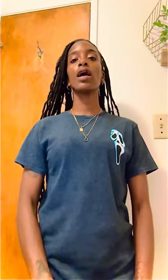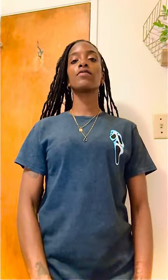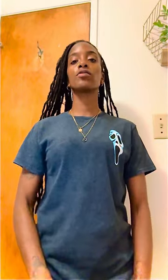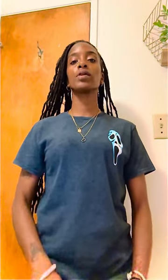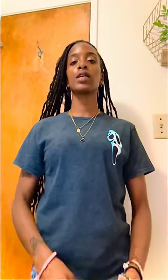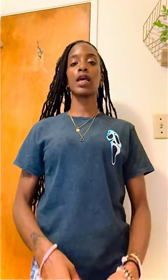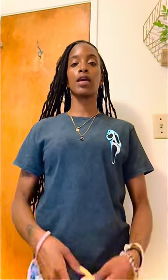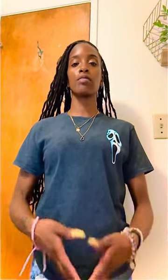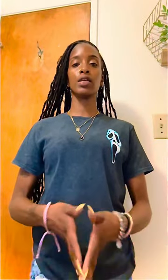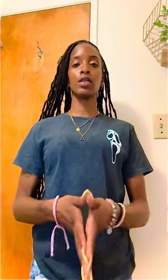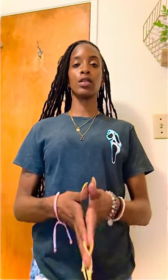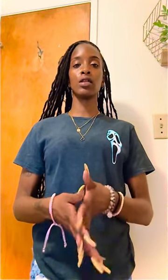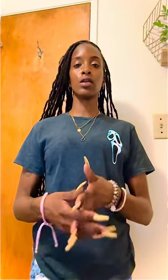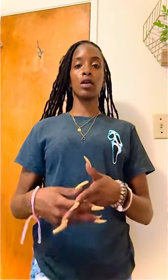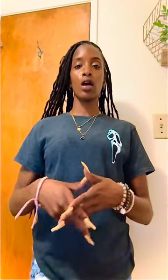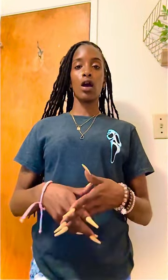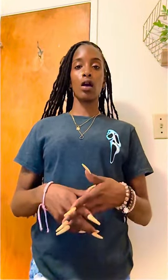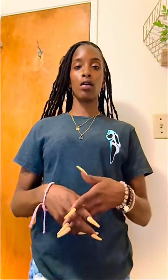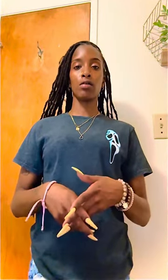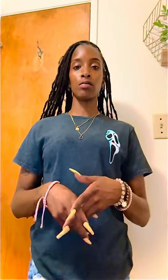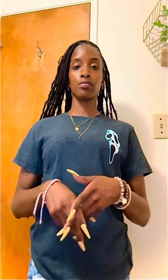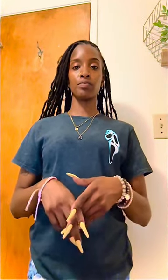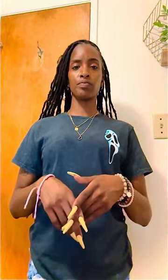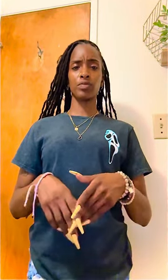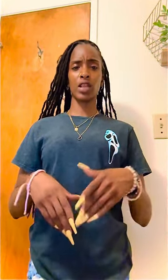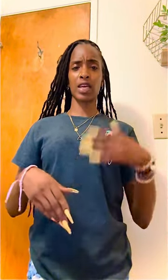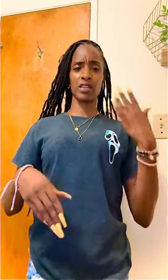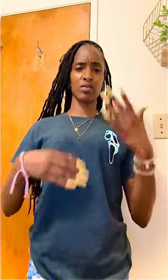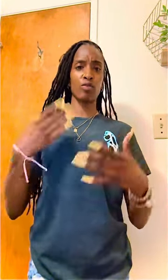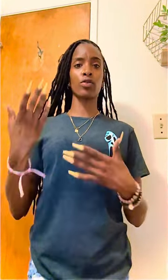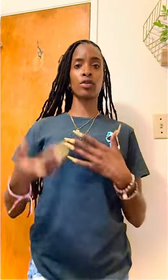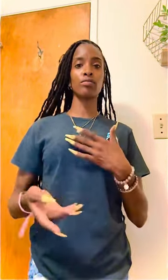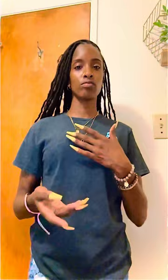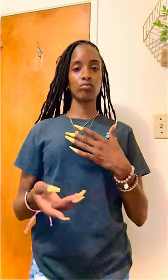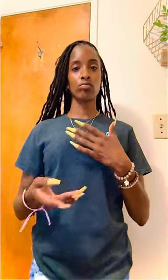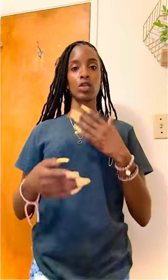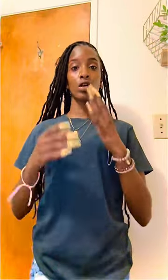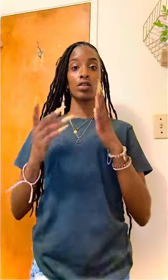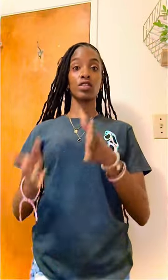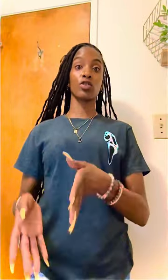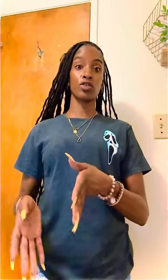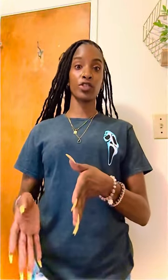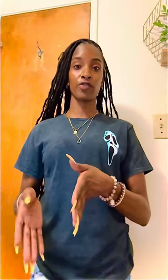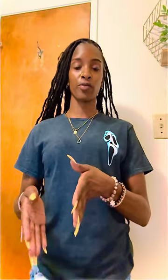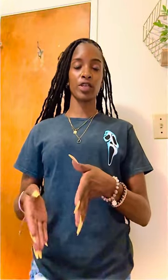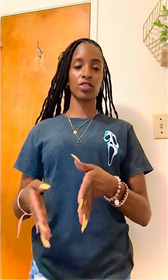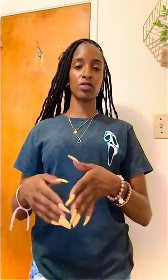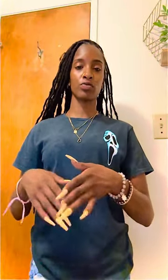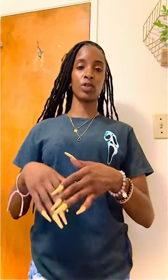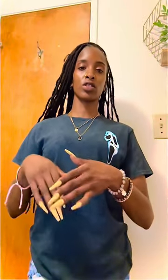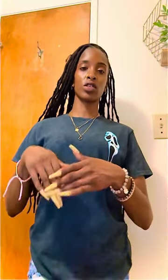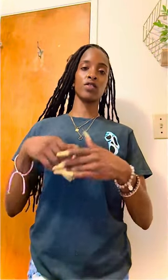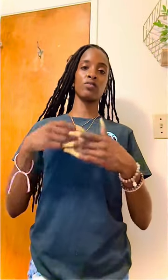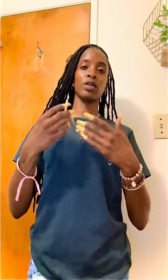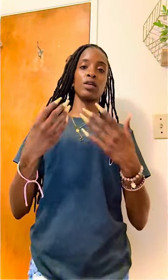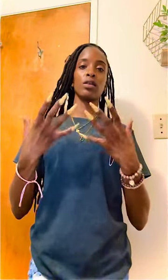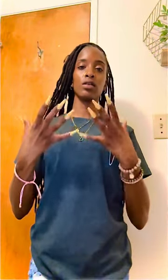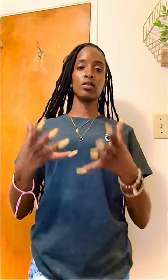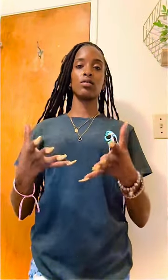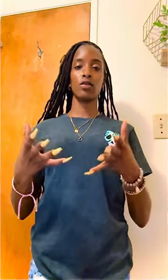After being admitted, I get some more discouraging information, which gives me, of